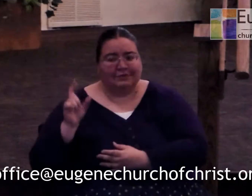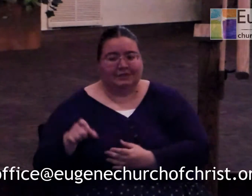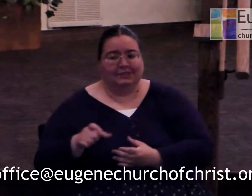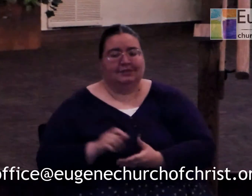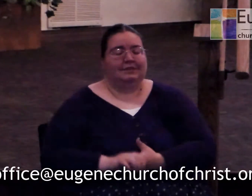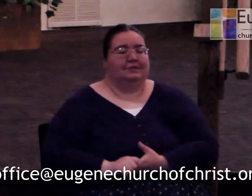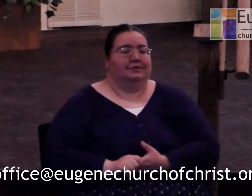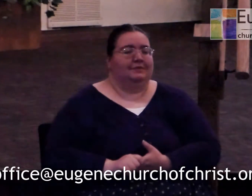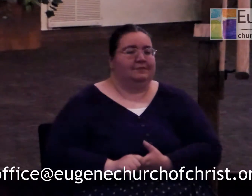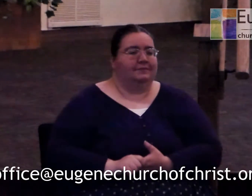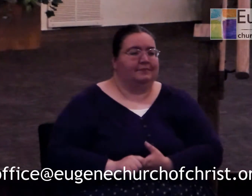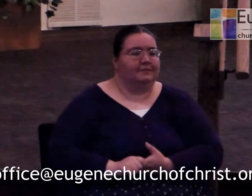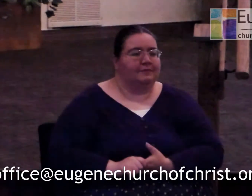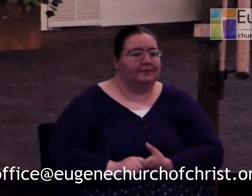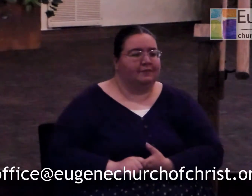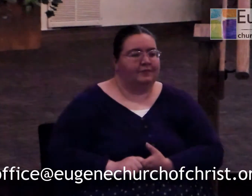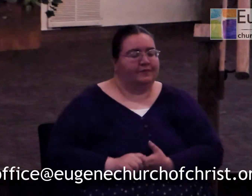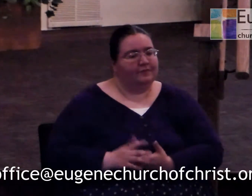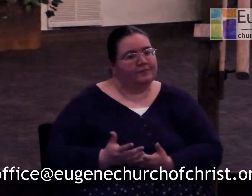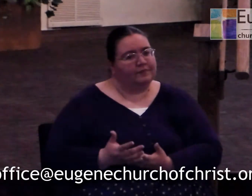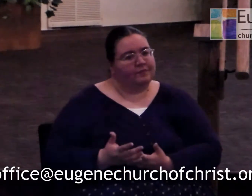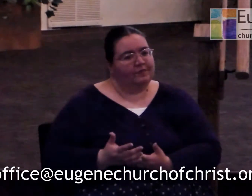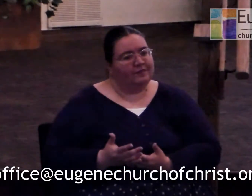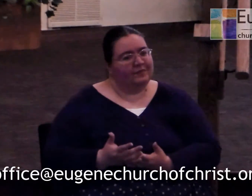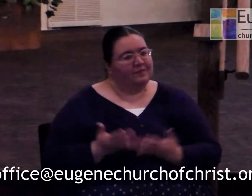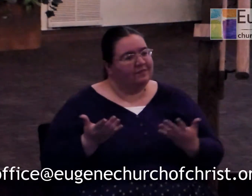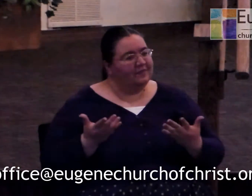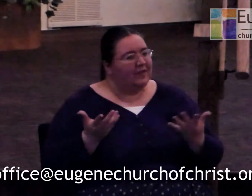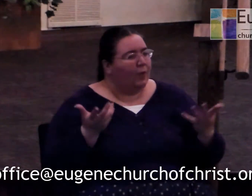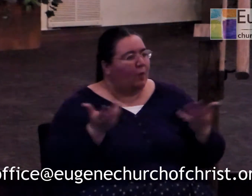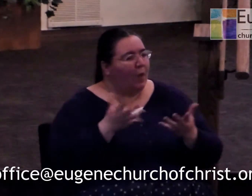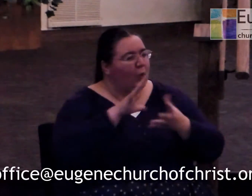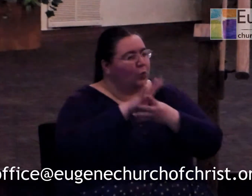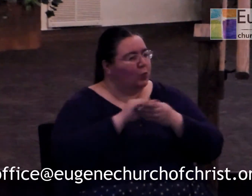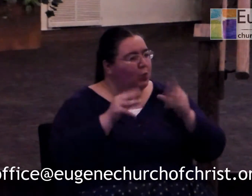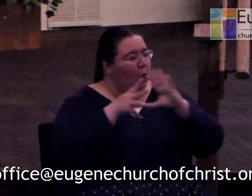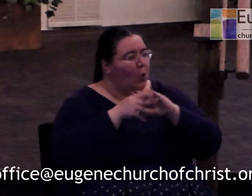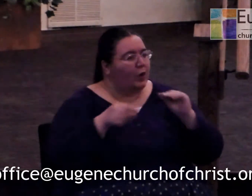of me. The stories that you can't help but share. What are they?